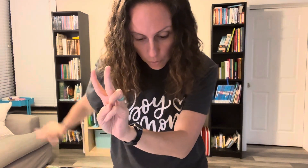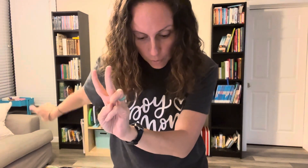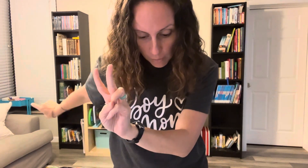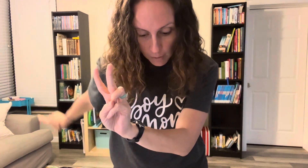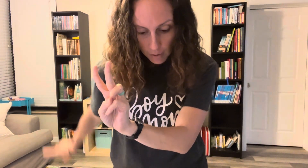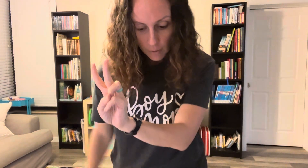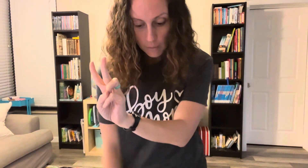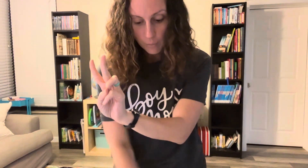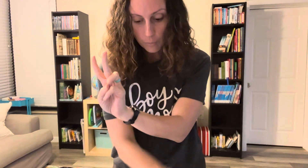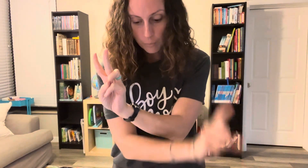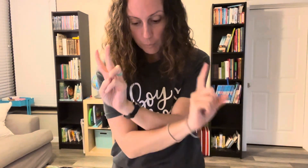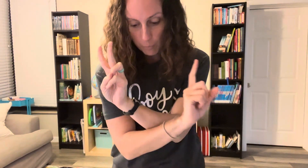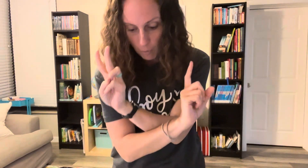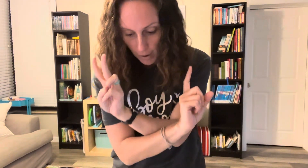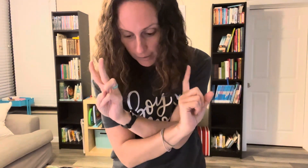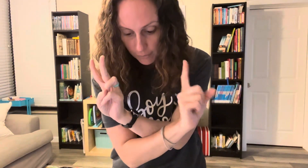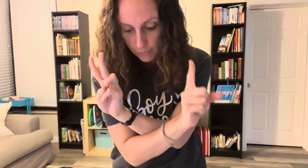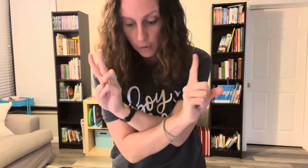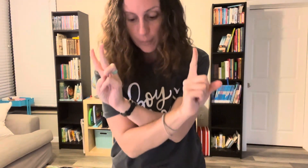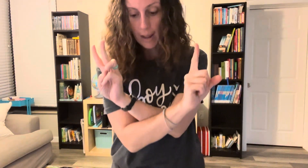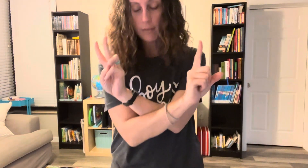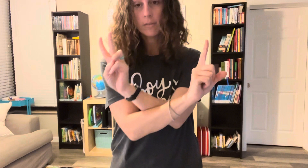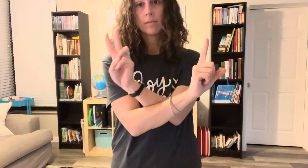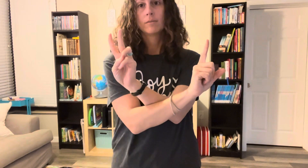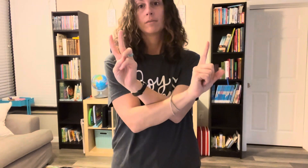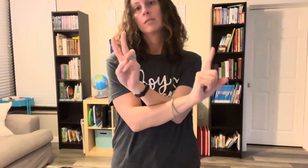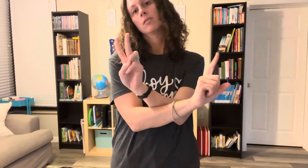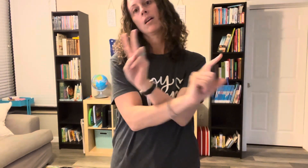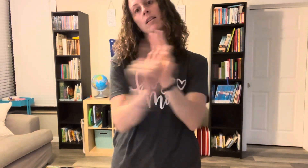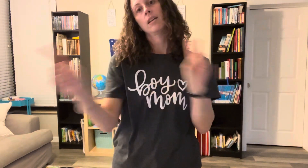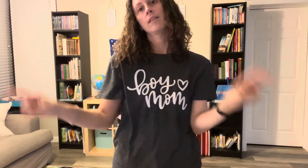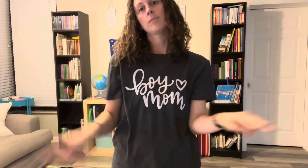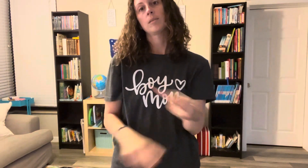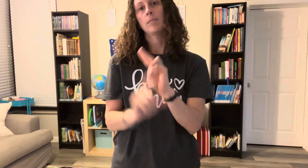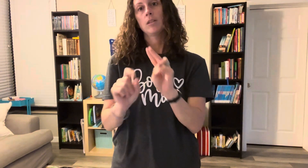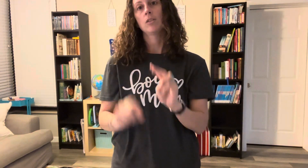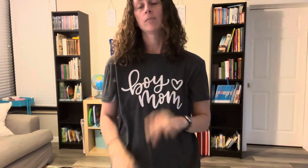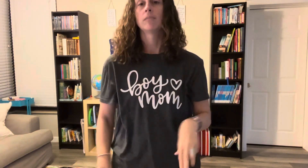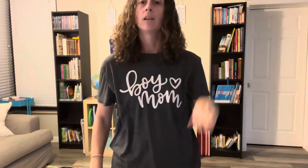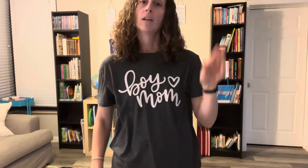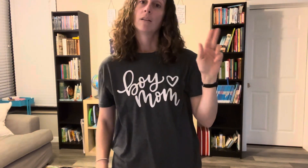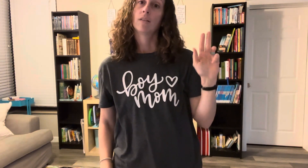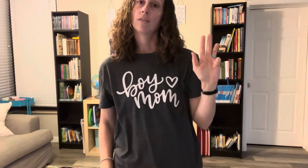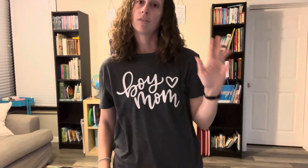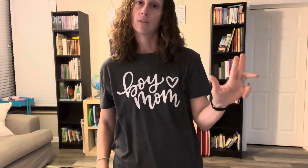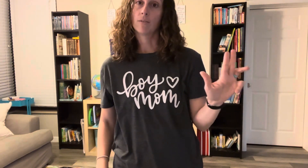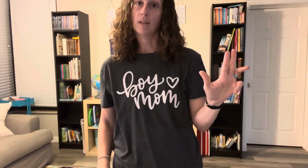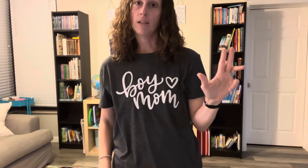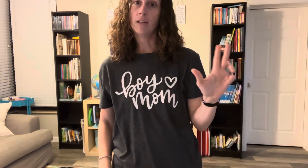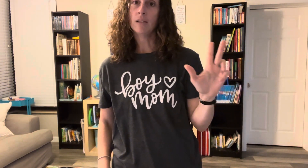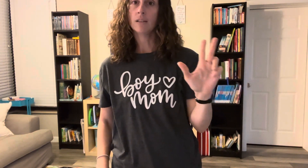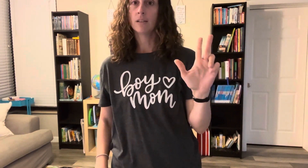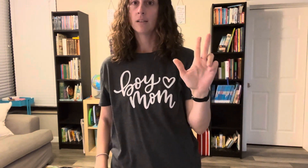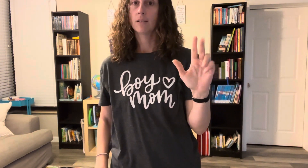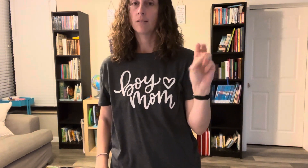to 1 fluid ounce. Kind of like gives them something to do. 3